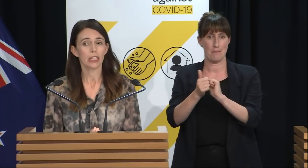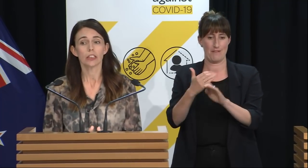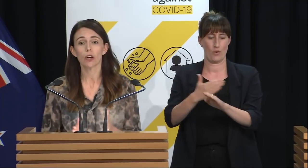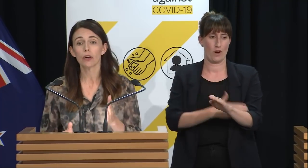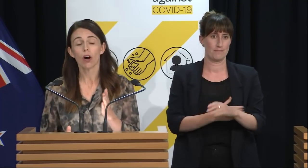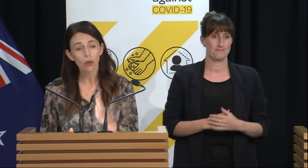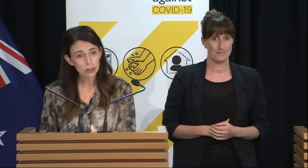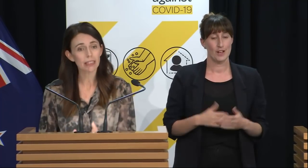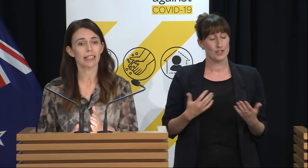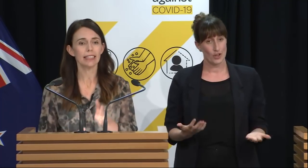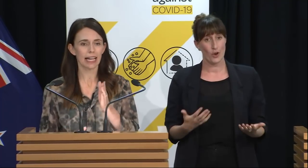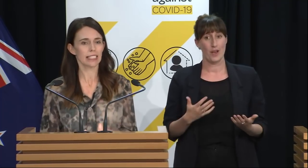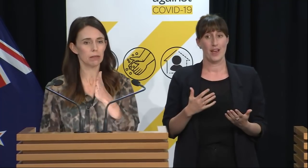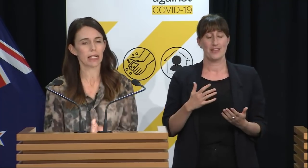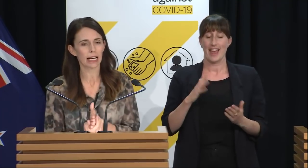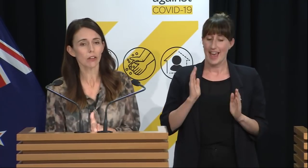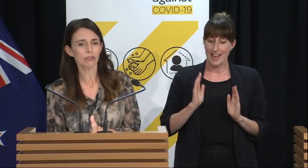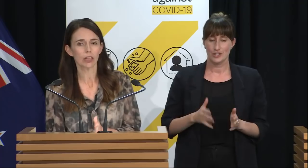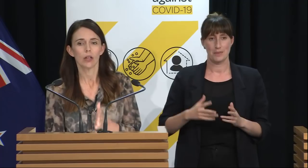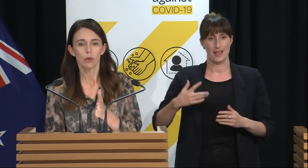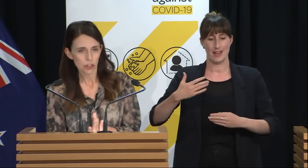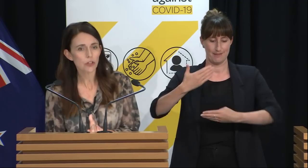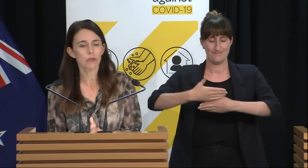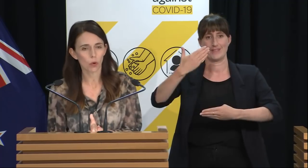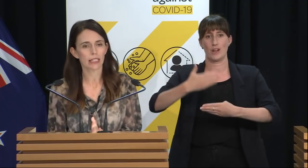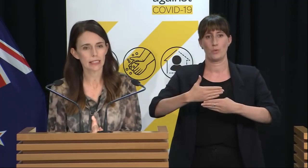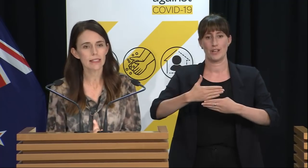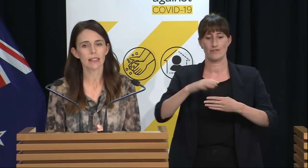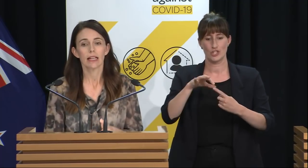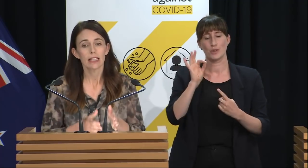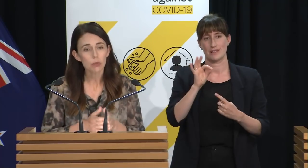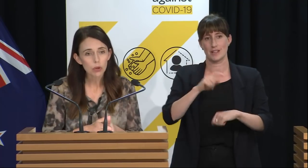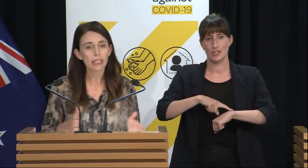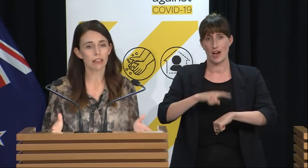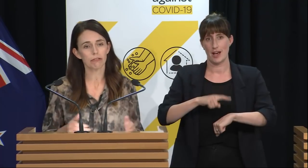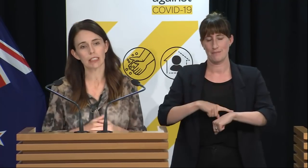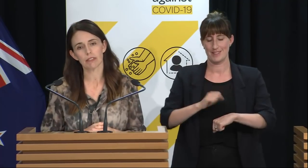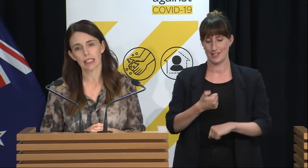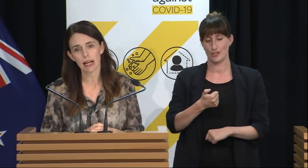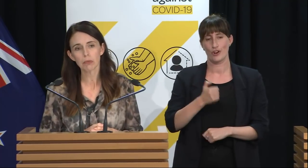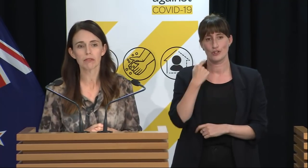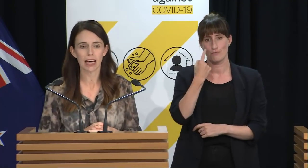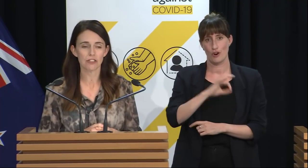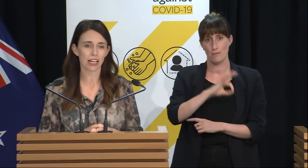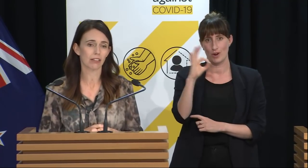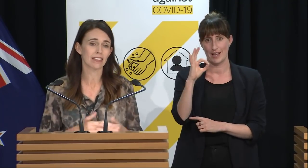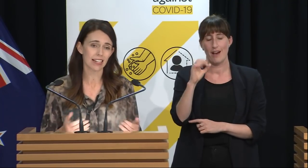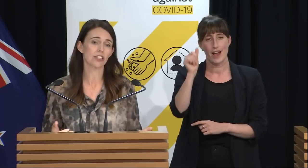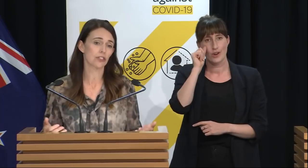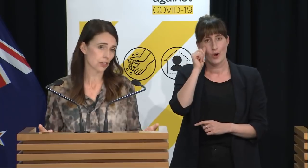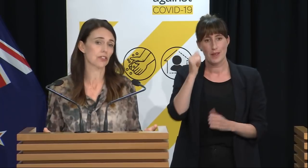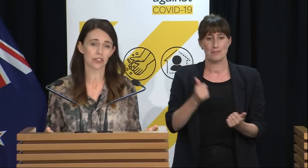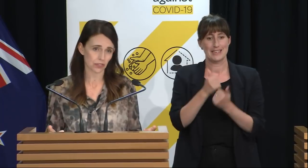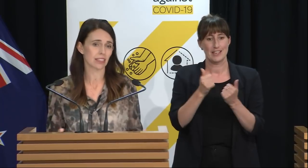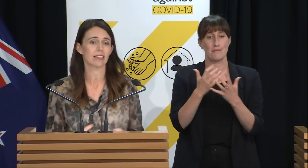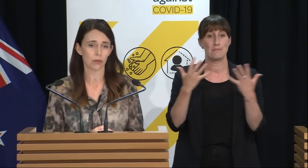do. So ultimately, there has to be a cut-off. We've chosen what it is. This will get in front of a number of large gatherings, such